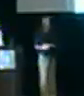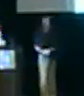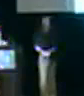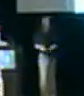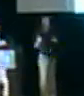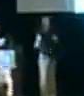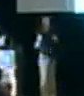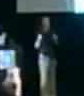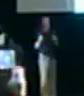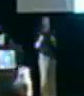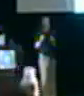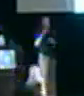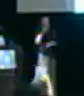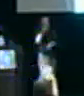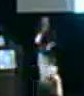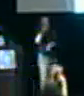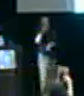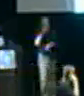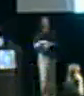Test, test. There we go.